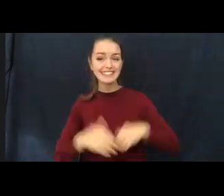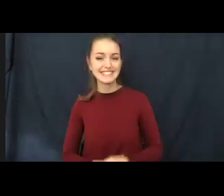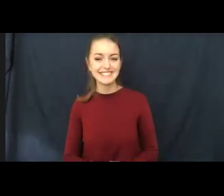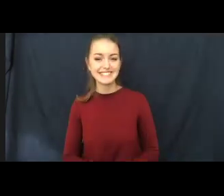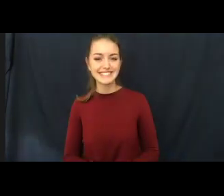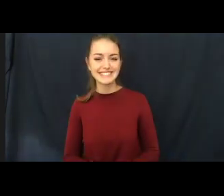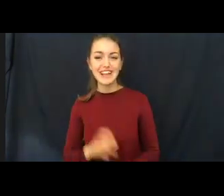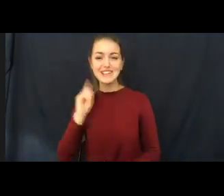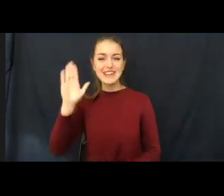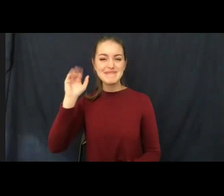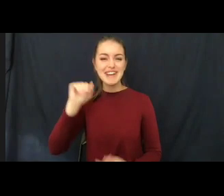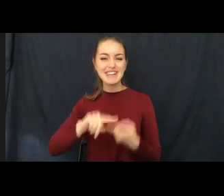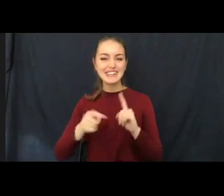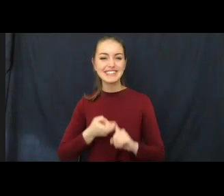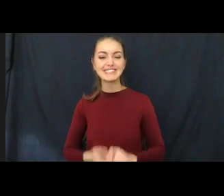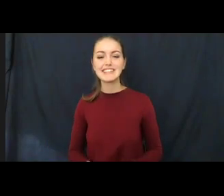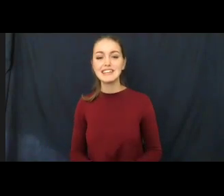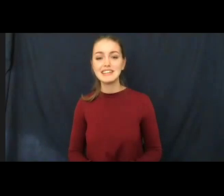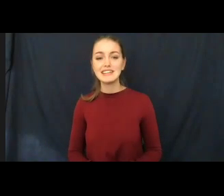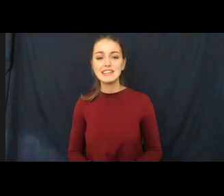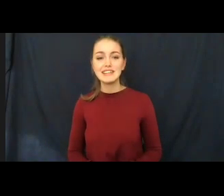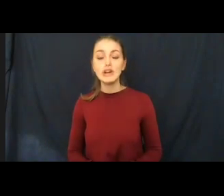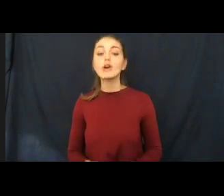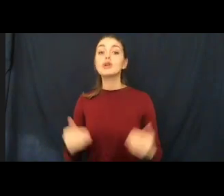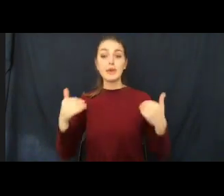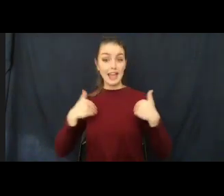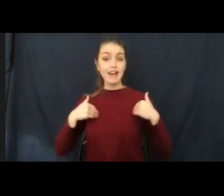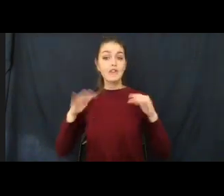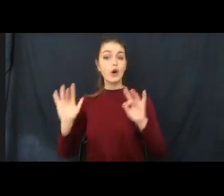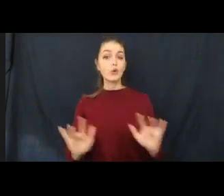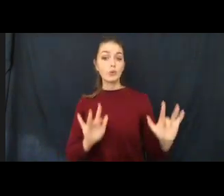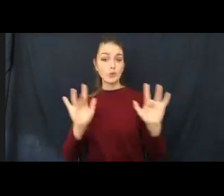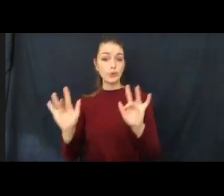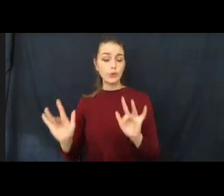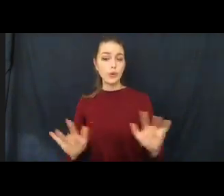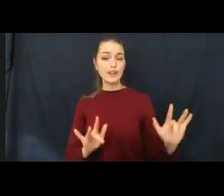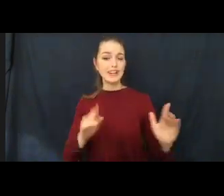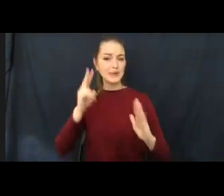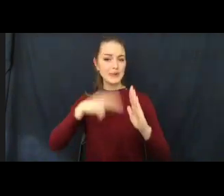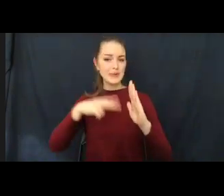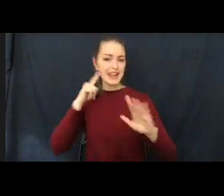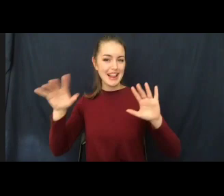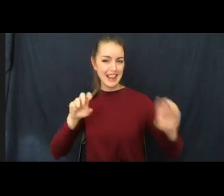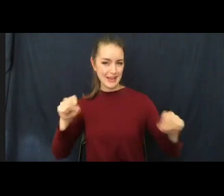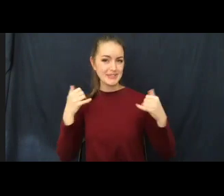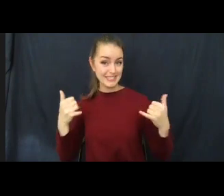All right, my friends. So we have a recorded read aloud today. I did it